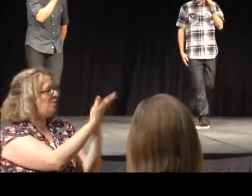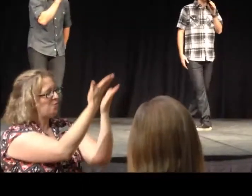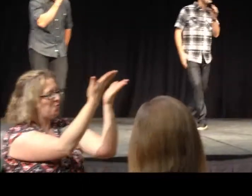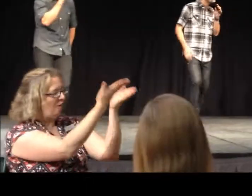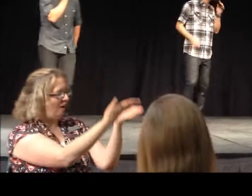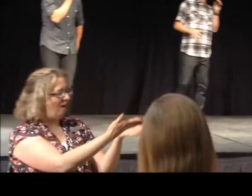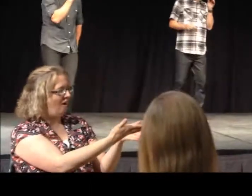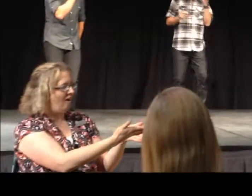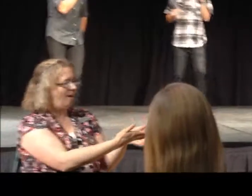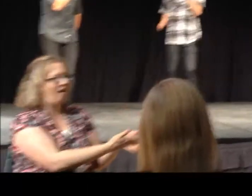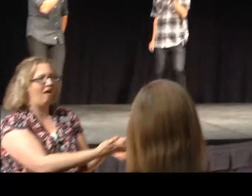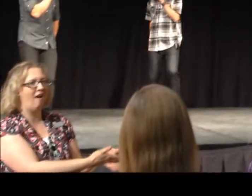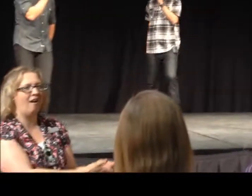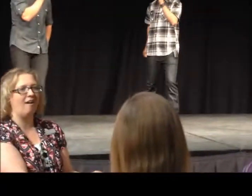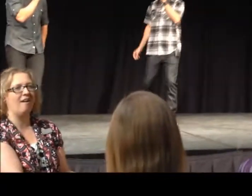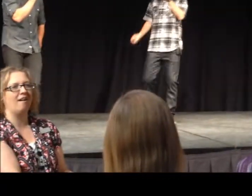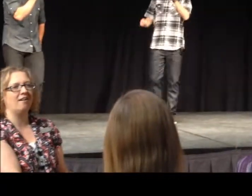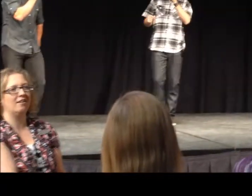wait for